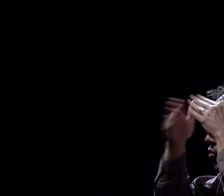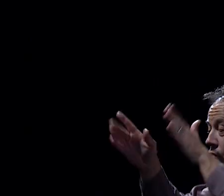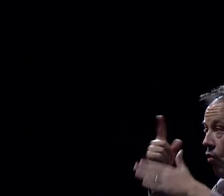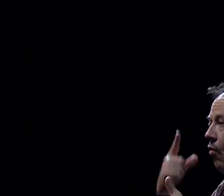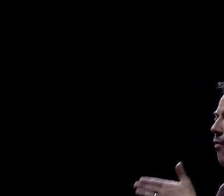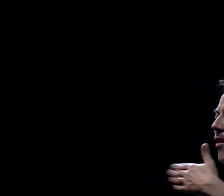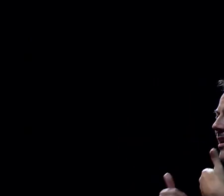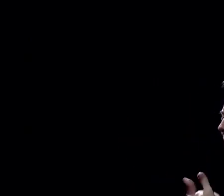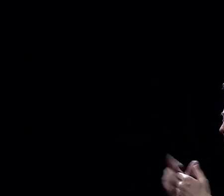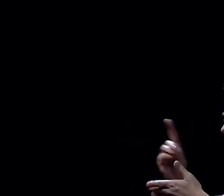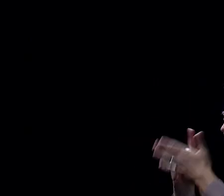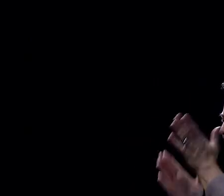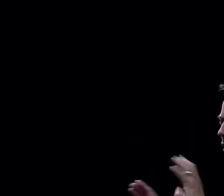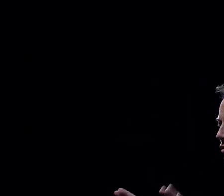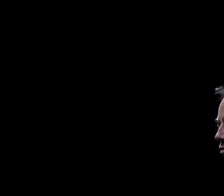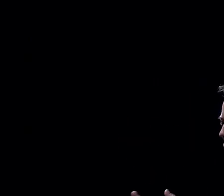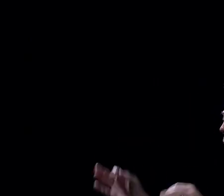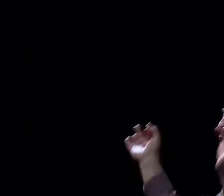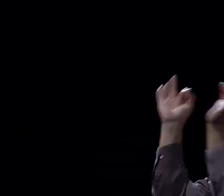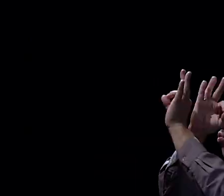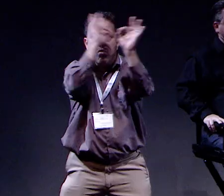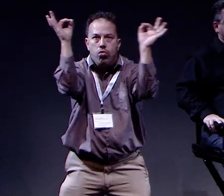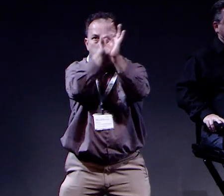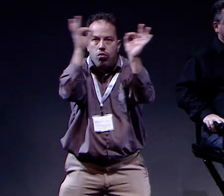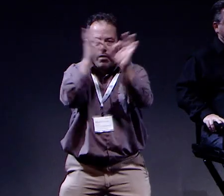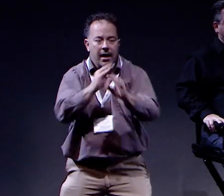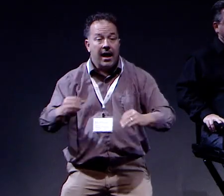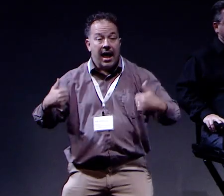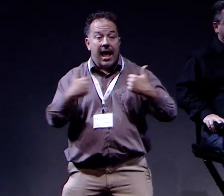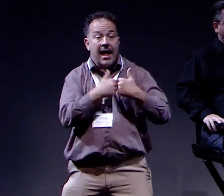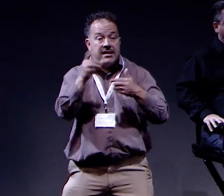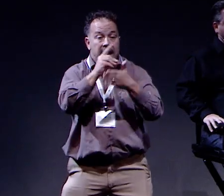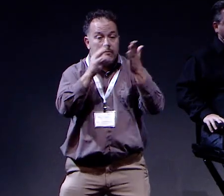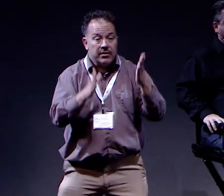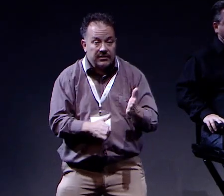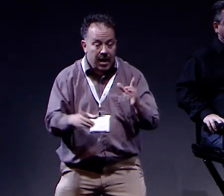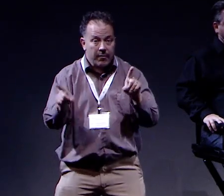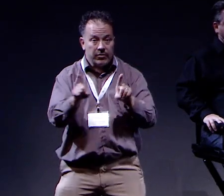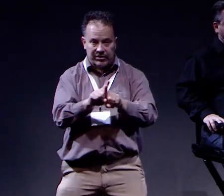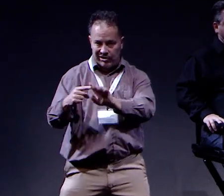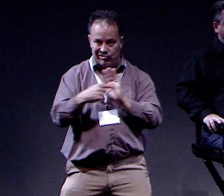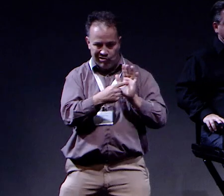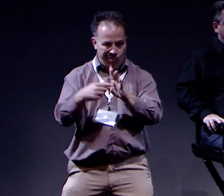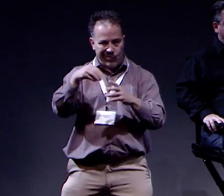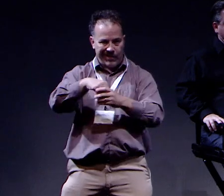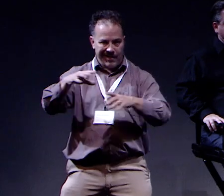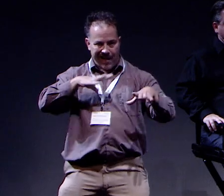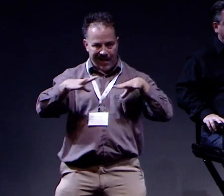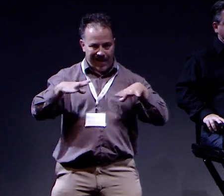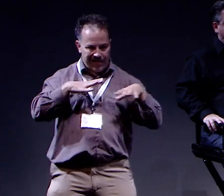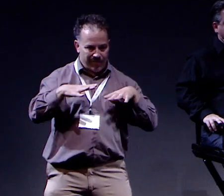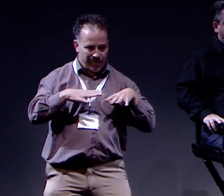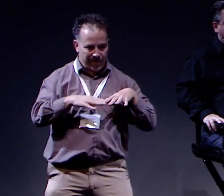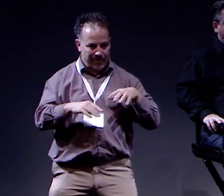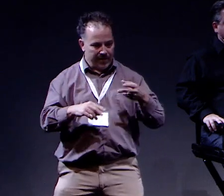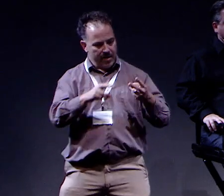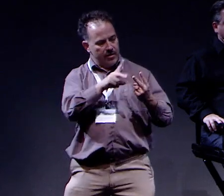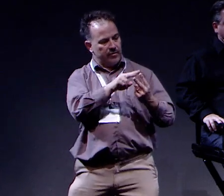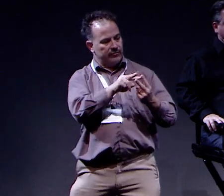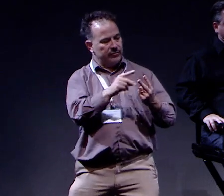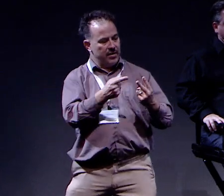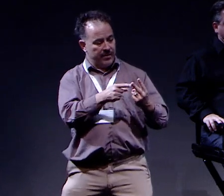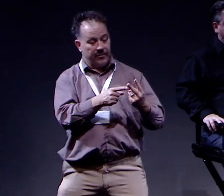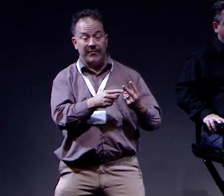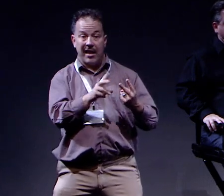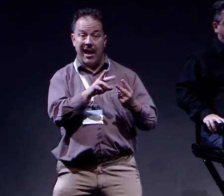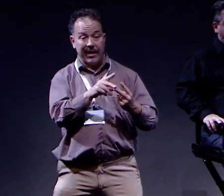do. They have no idea. And game designers, as depicted in Hollywood, fall under one of two categories.